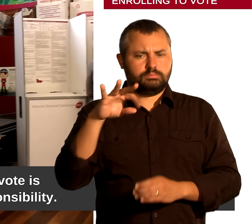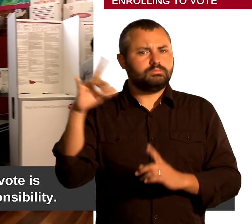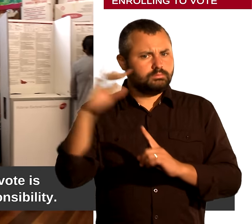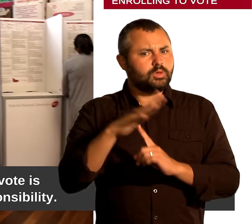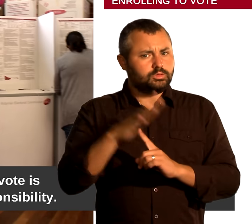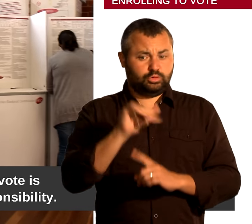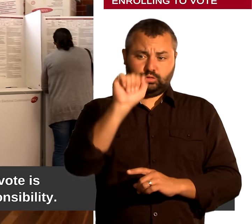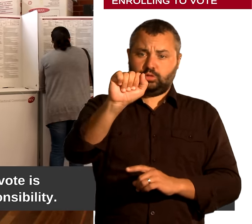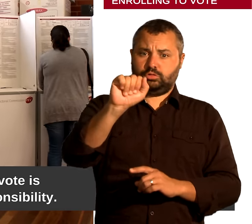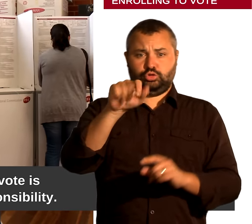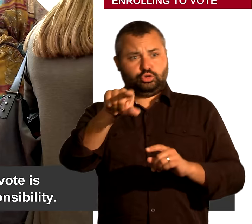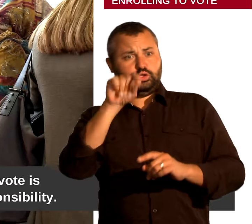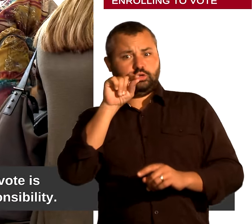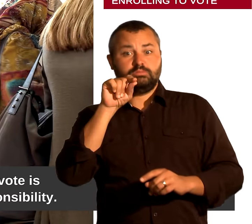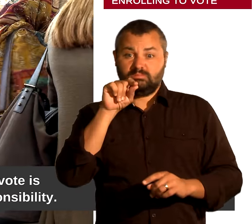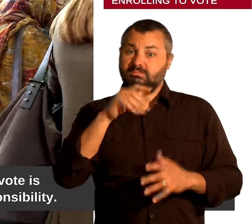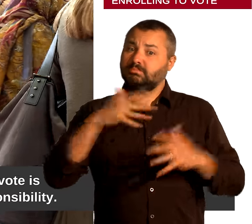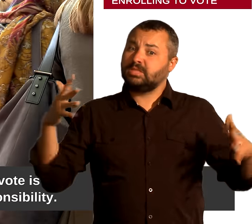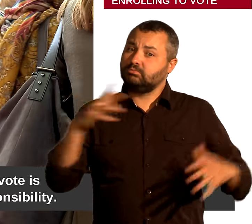is important and a big responsibility.